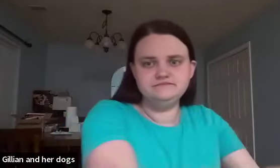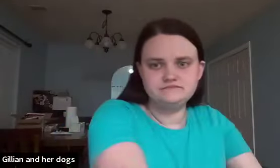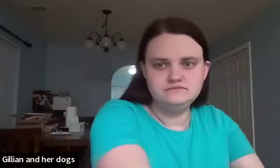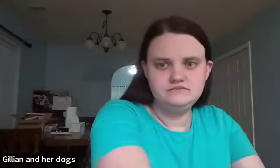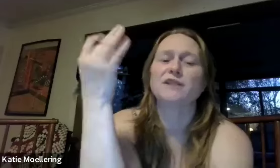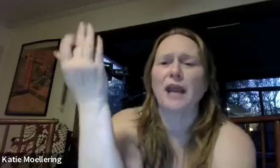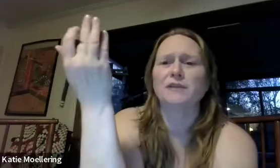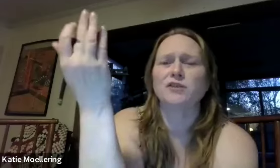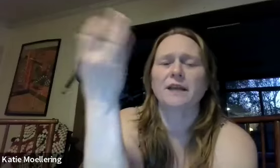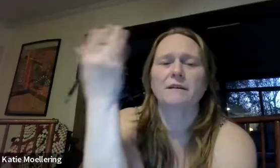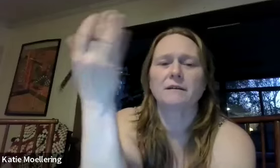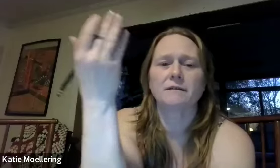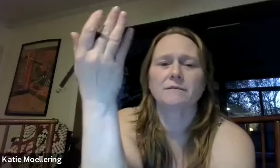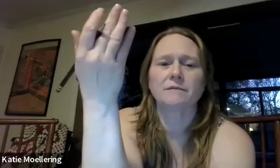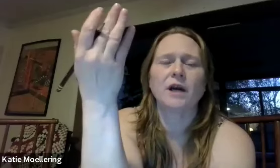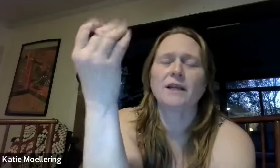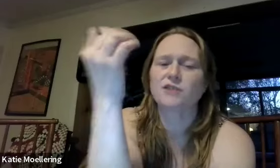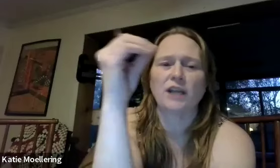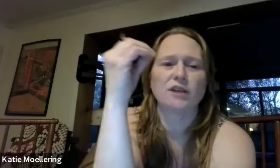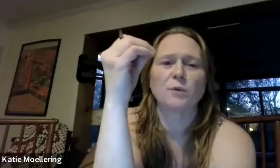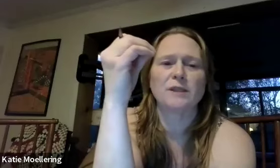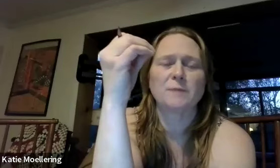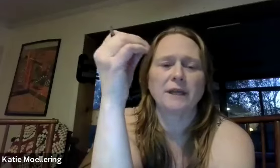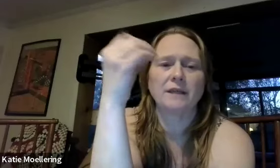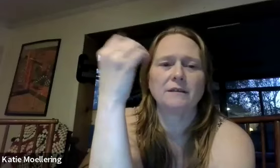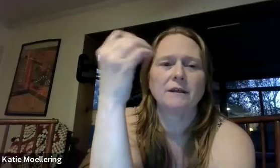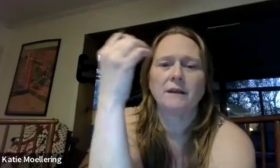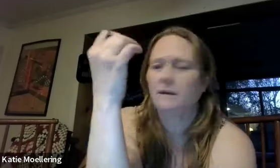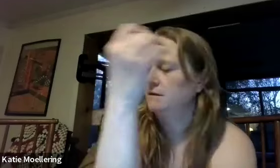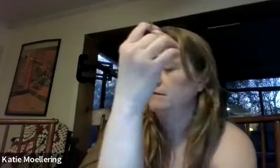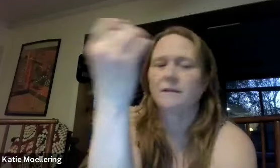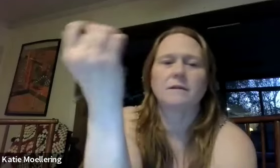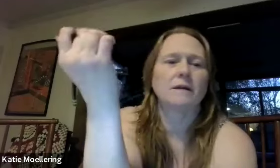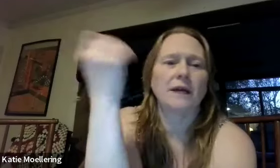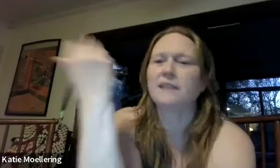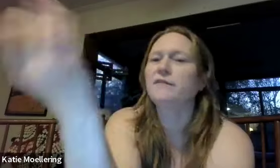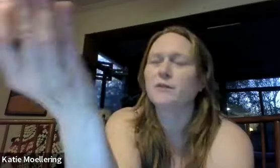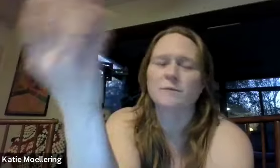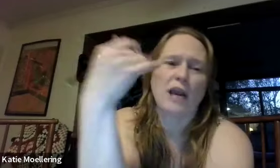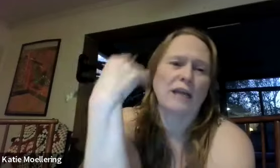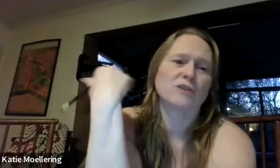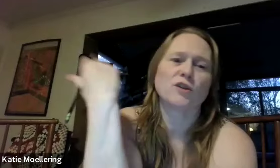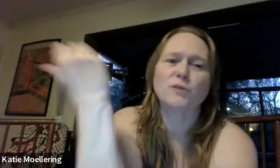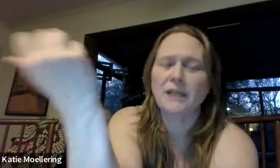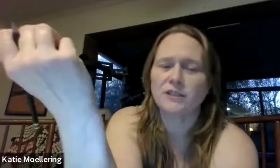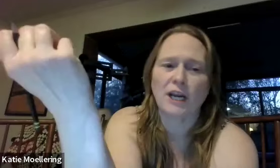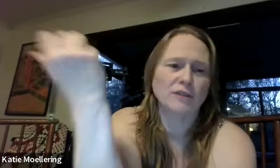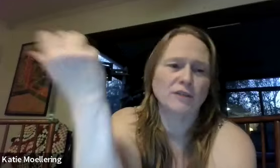How do you say change? Like, not change like coins, but like, I need to give you some change. Are you getting change? You should